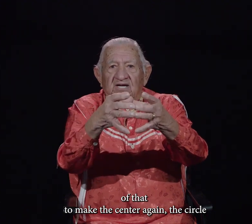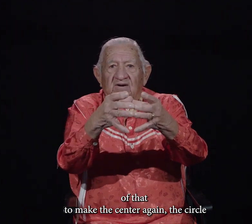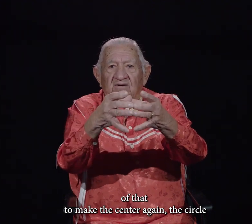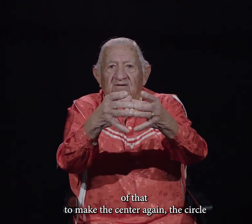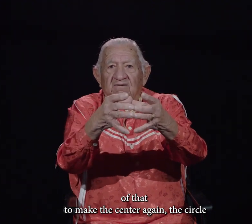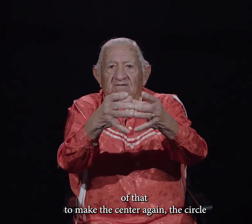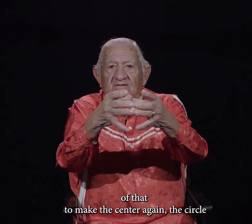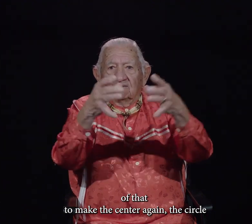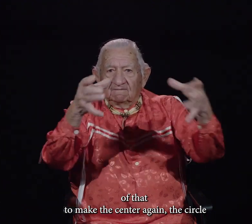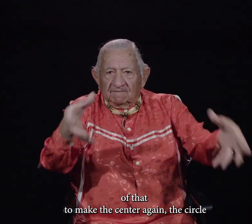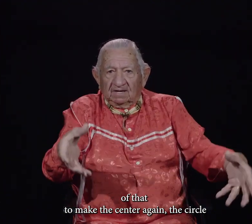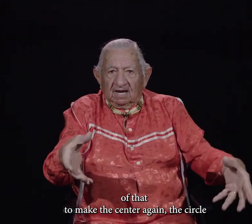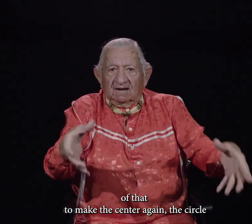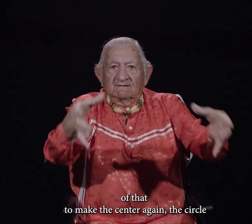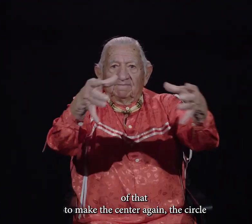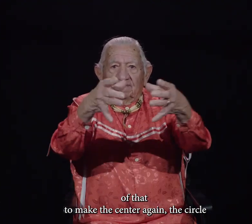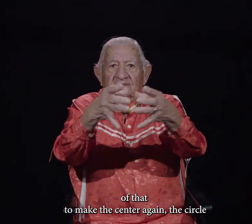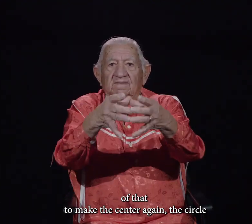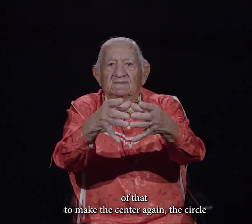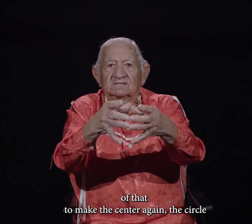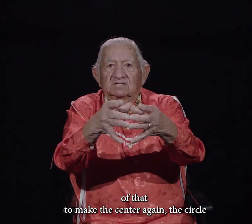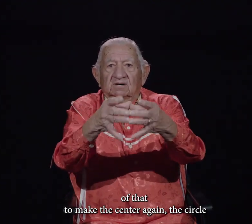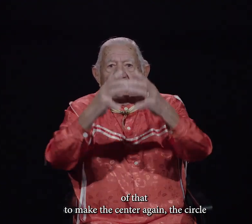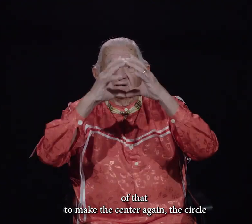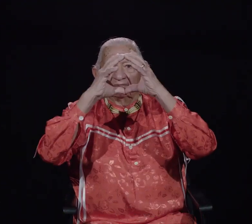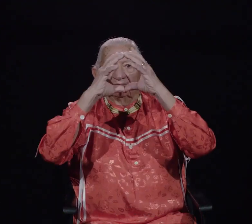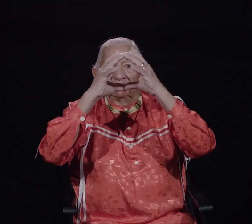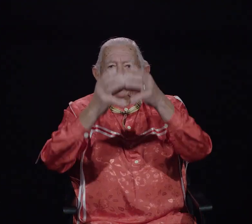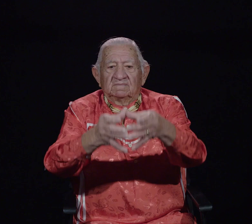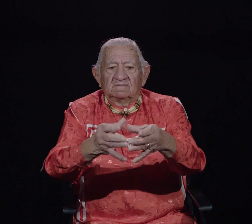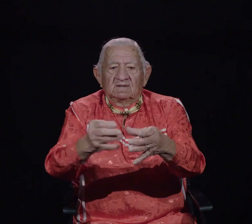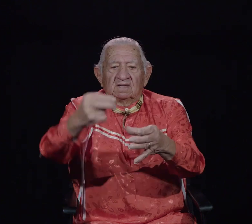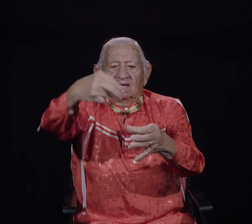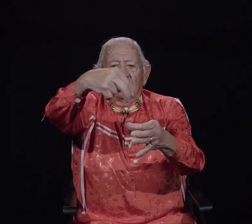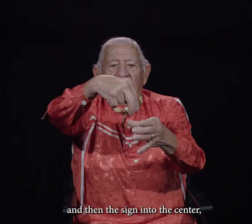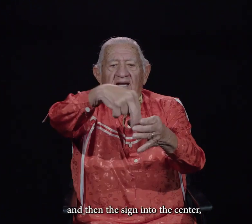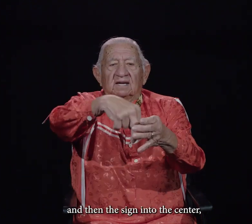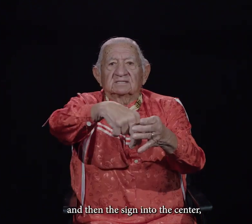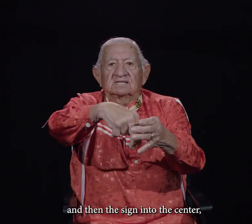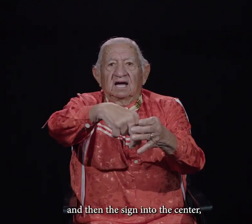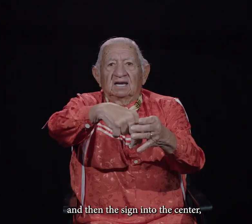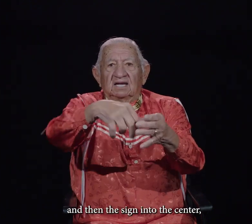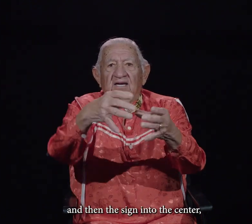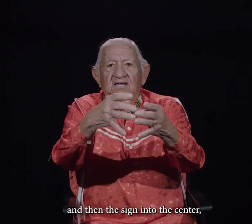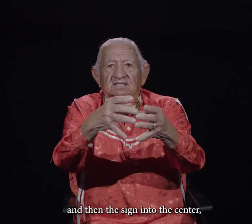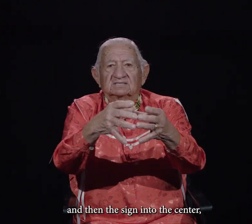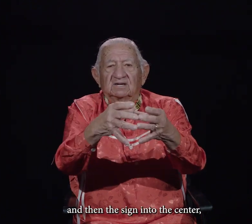center. Again, the circle, and then the sign into the center.